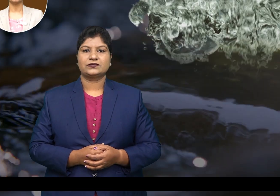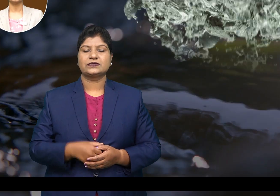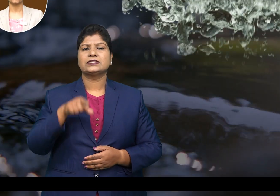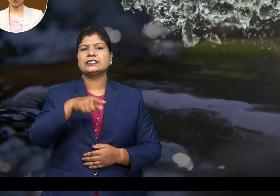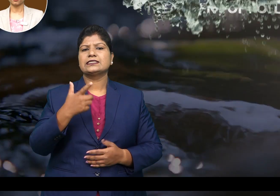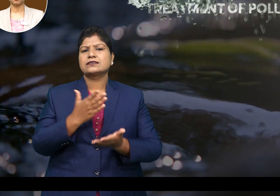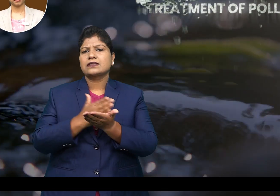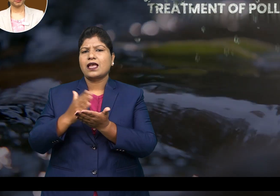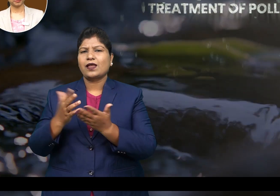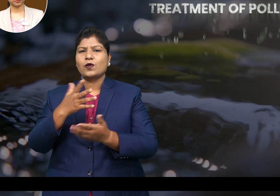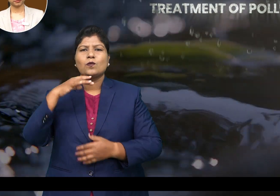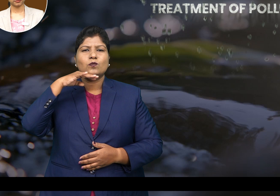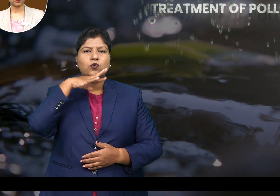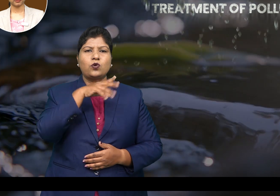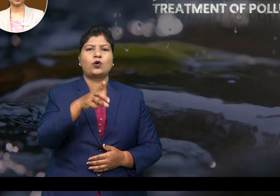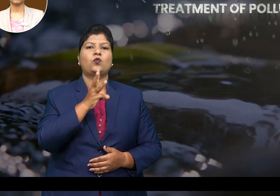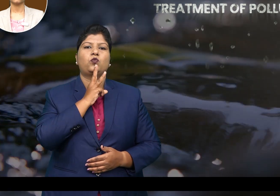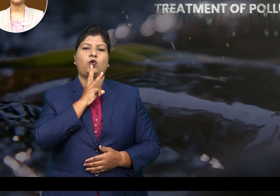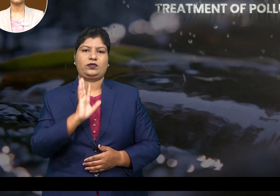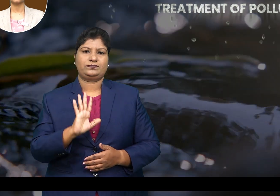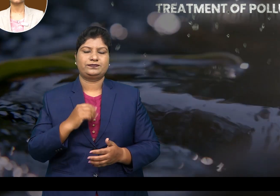Treatment of polluted water.